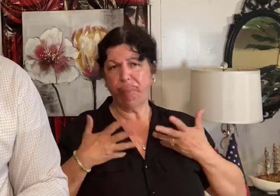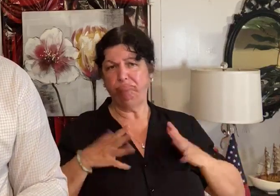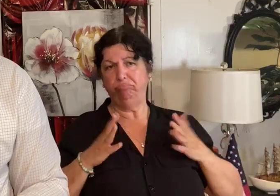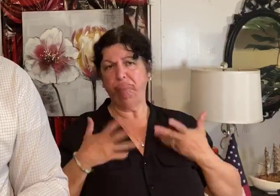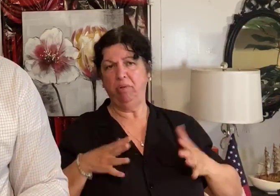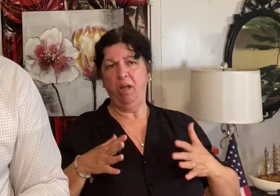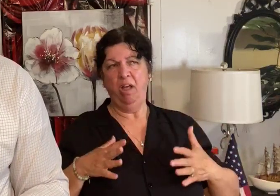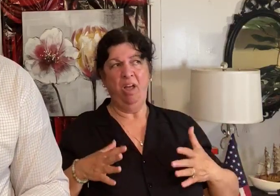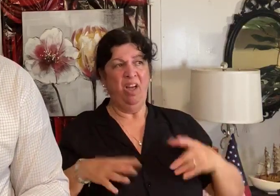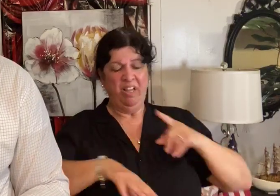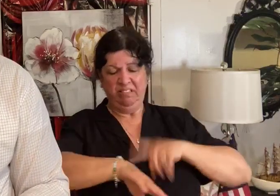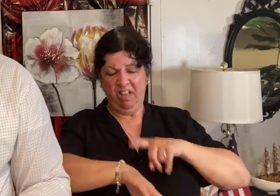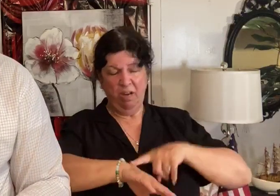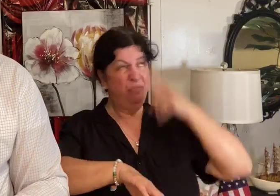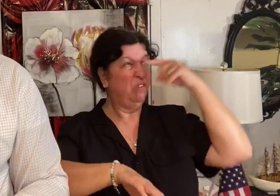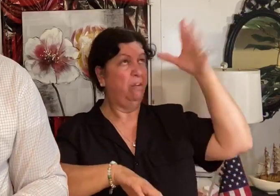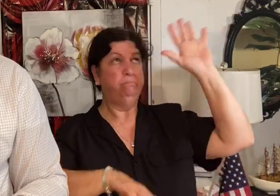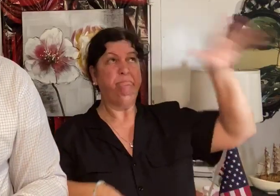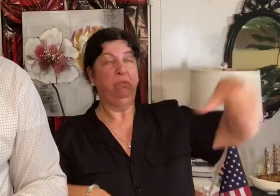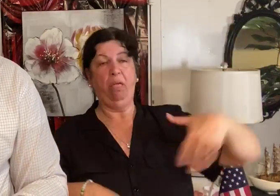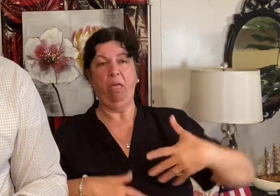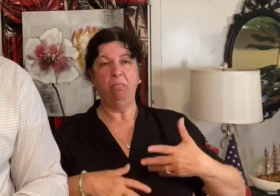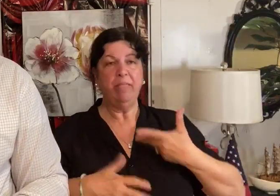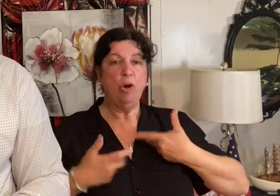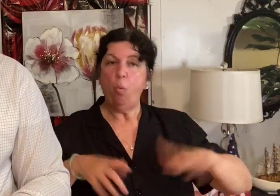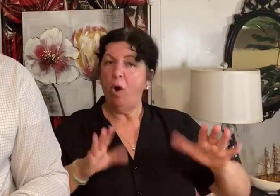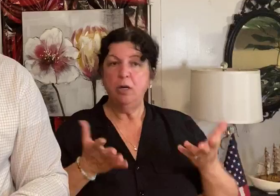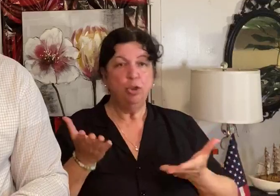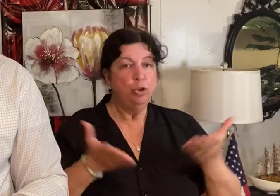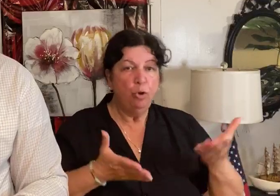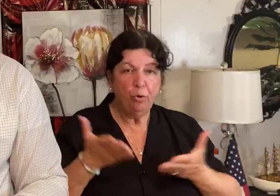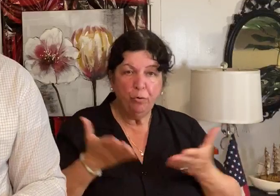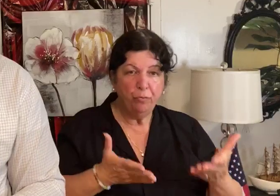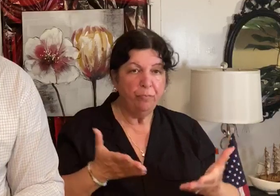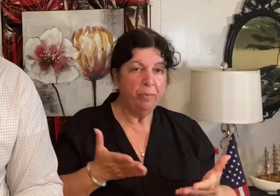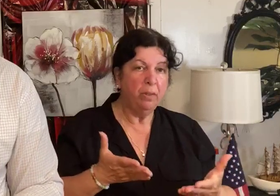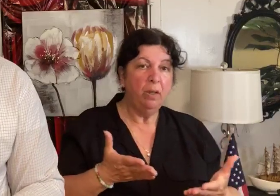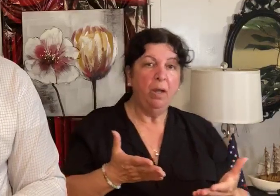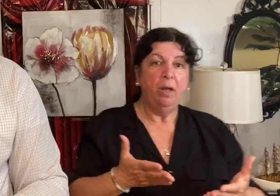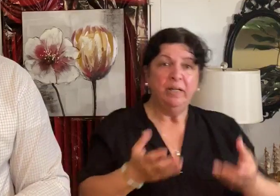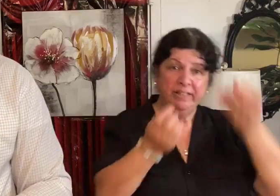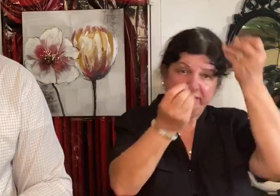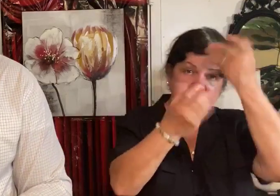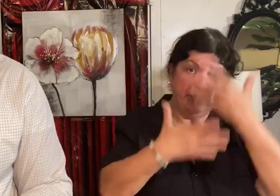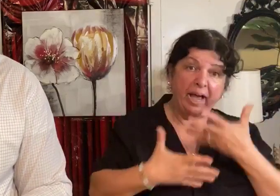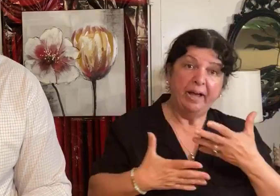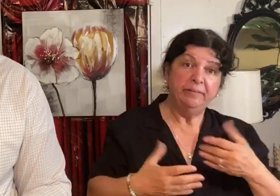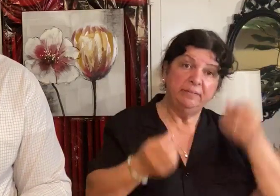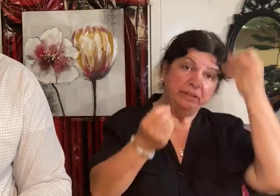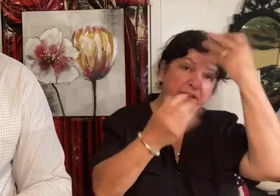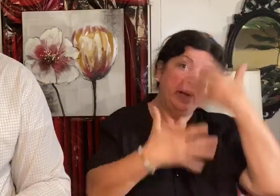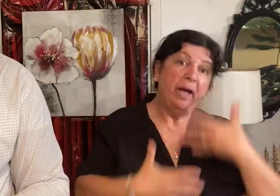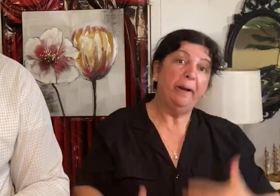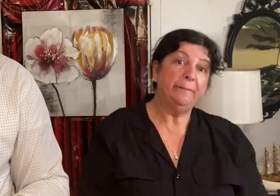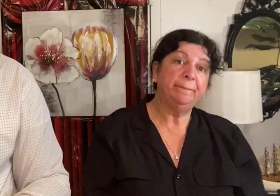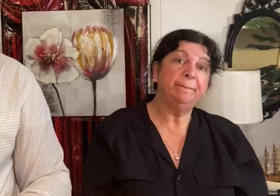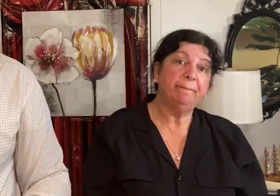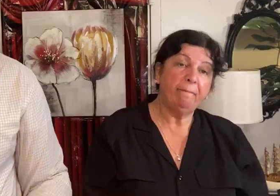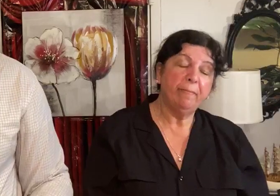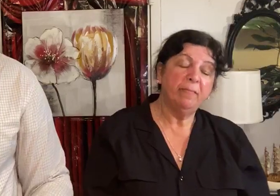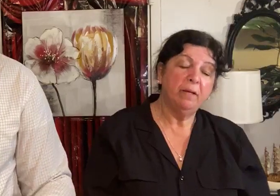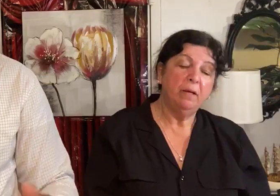their time from God. They don't want to serve. That's sad. Sad. You